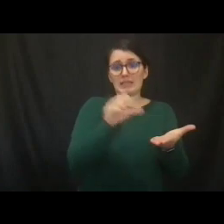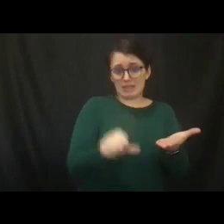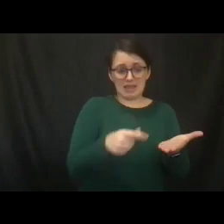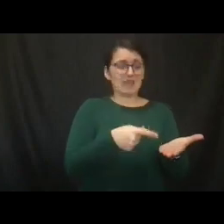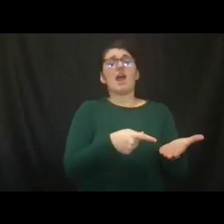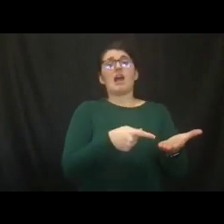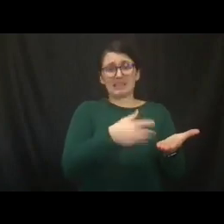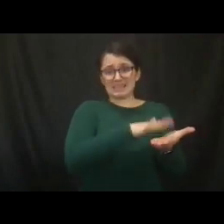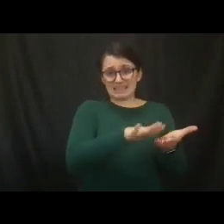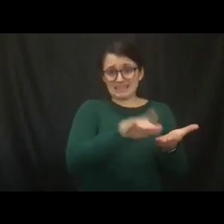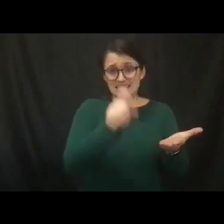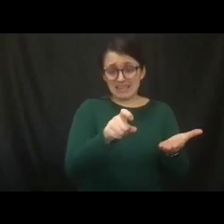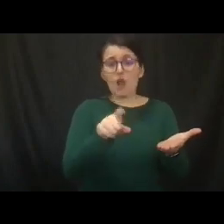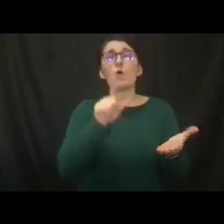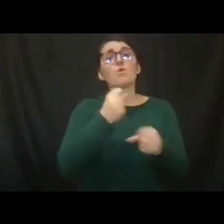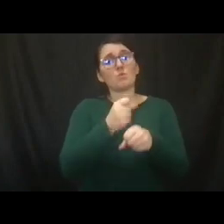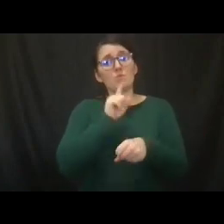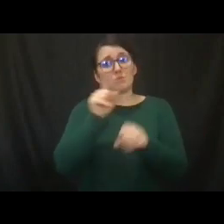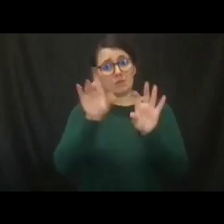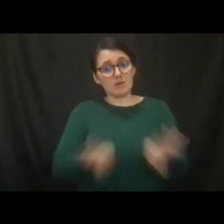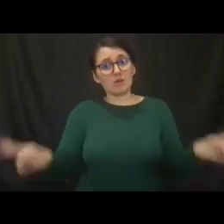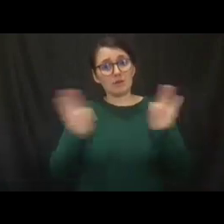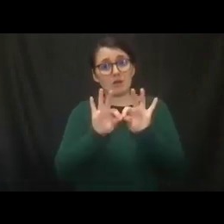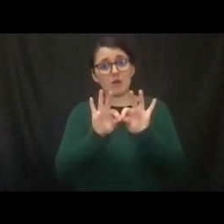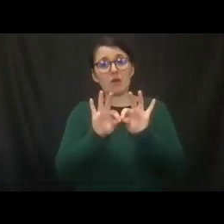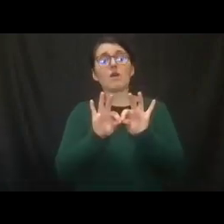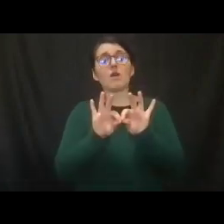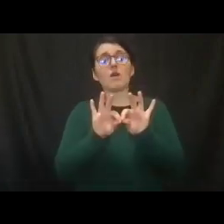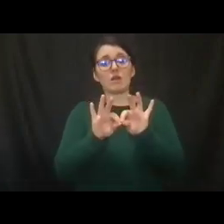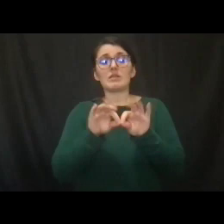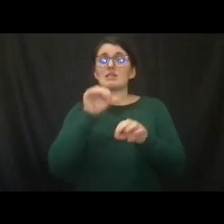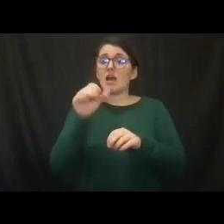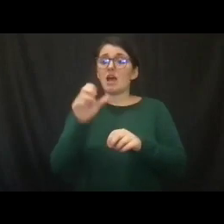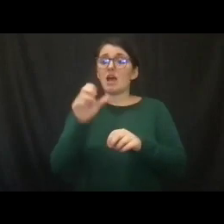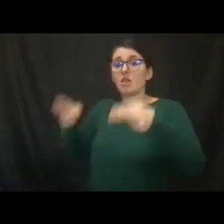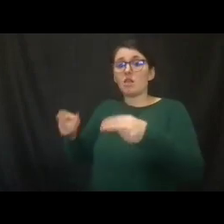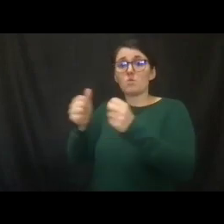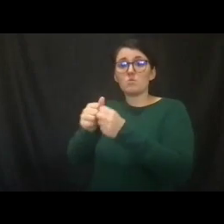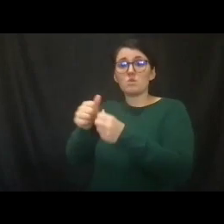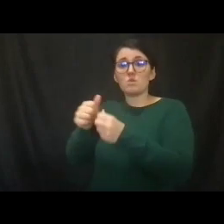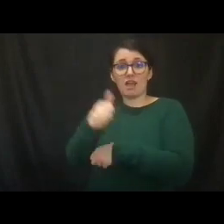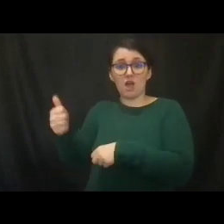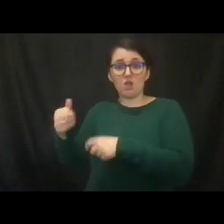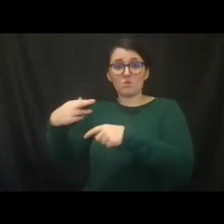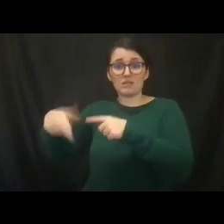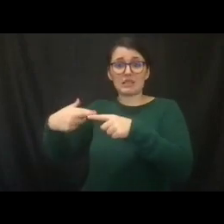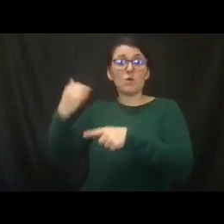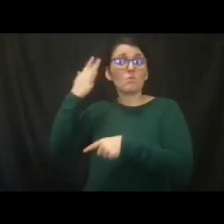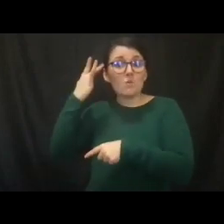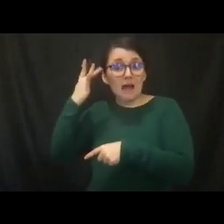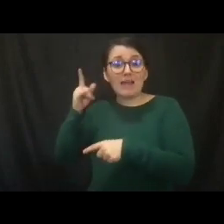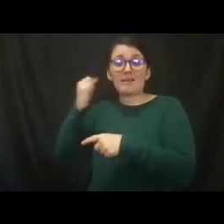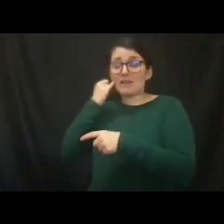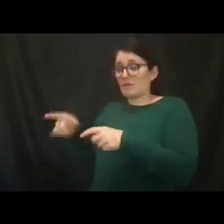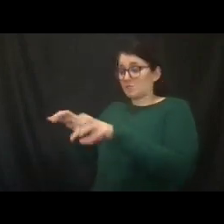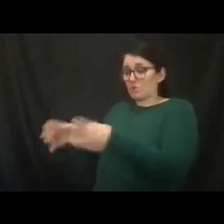want to make sure that it doesn't go into the bin with all the other recyclables, because if it breaks in there, then all of